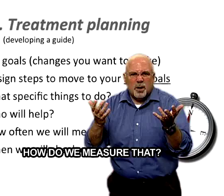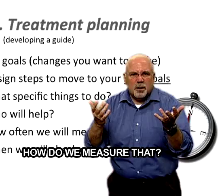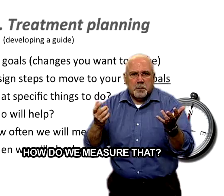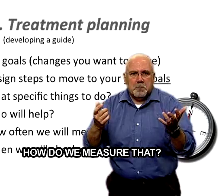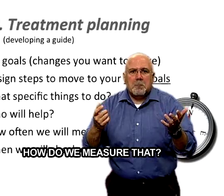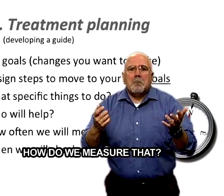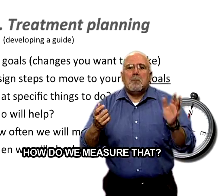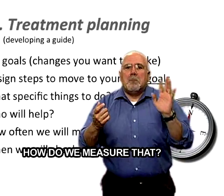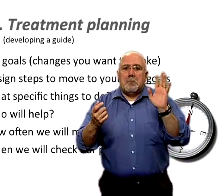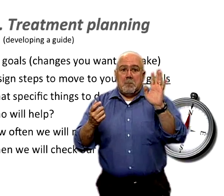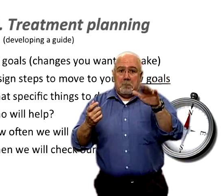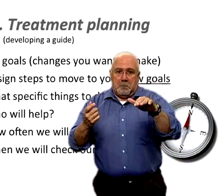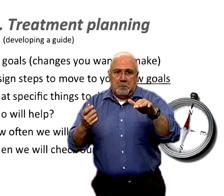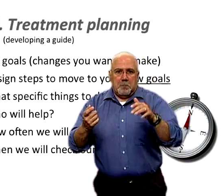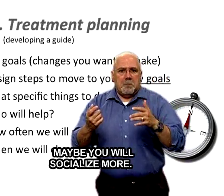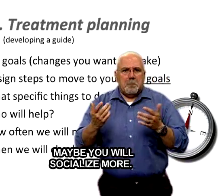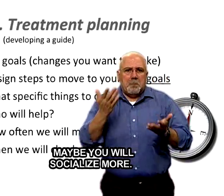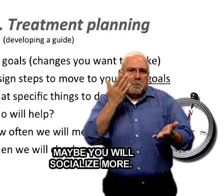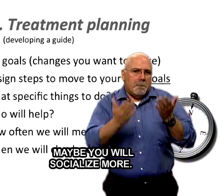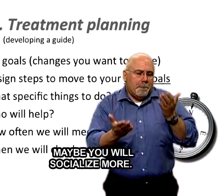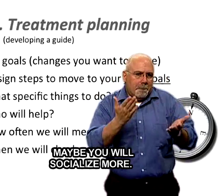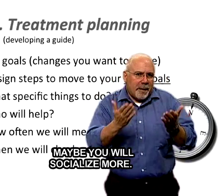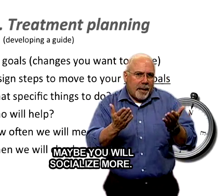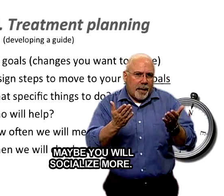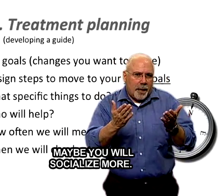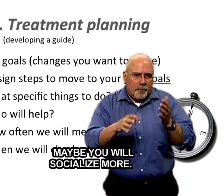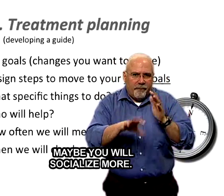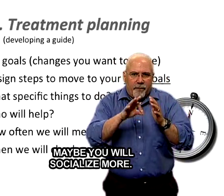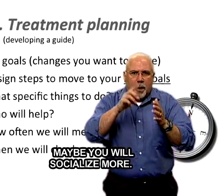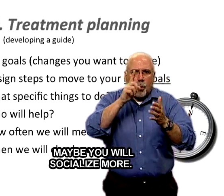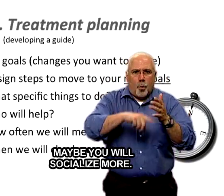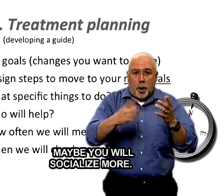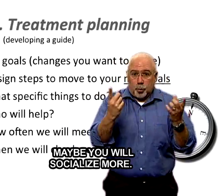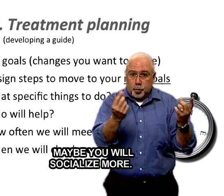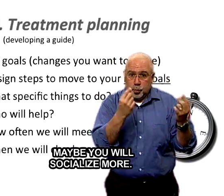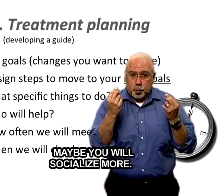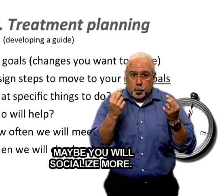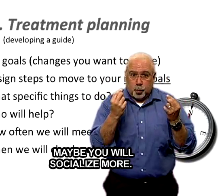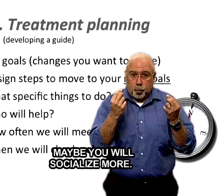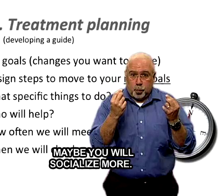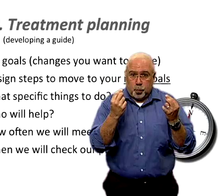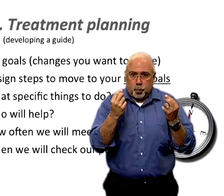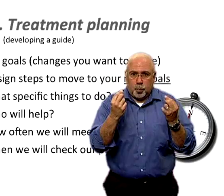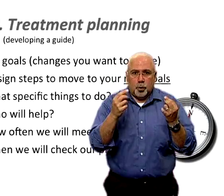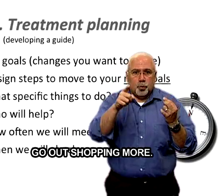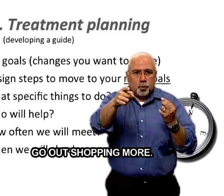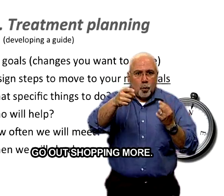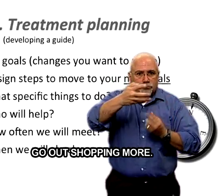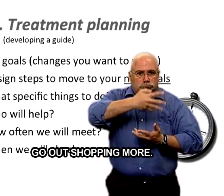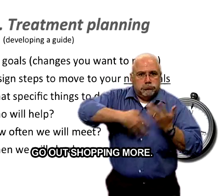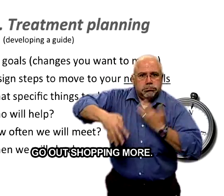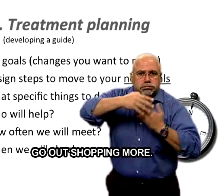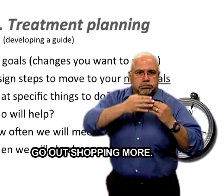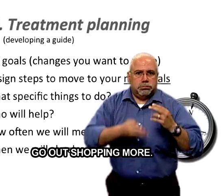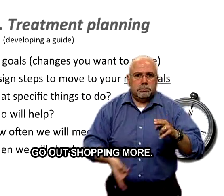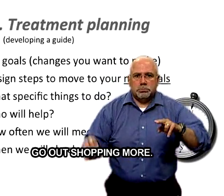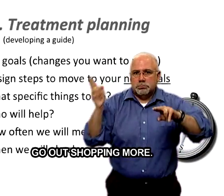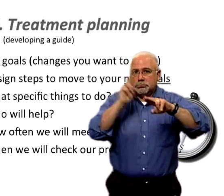that? Maybe you will socialize more, go out shopping more,